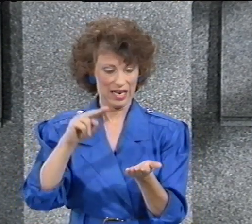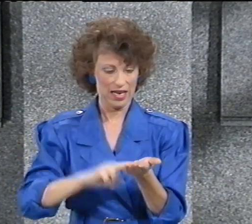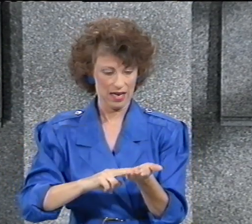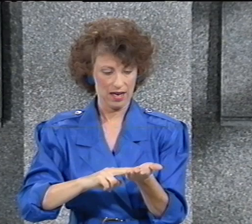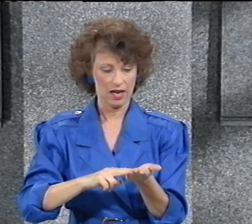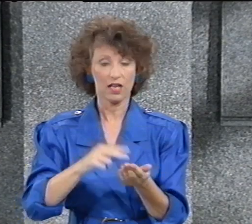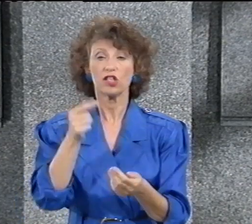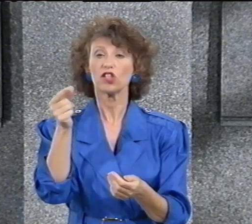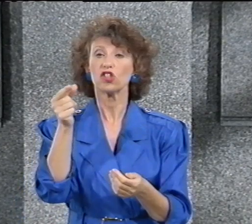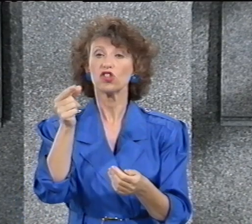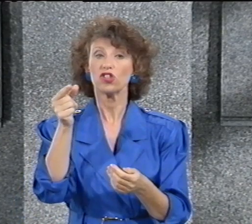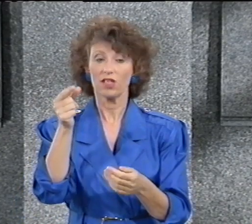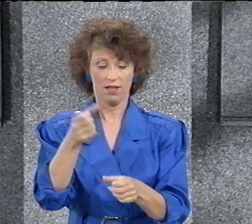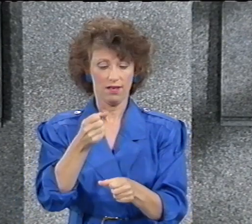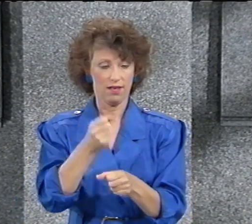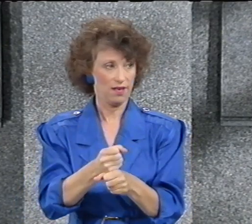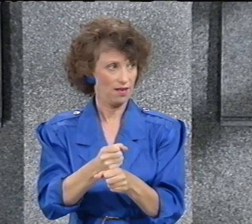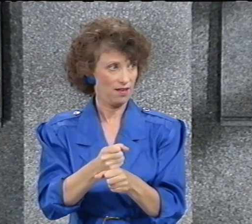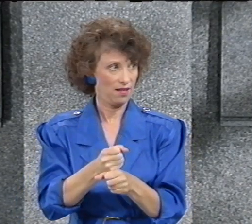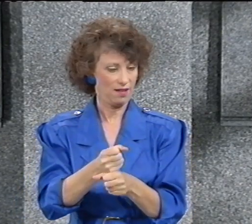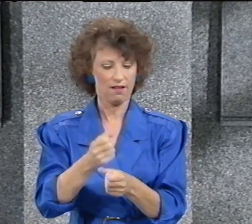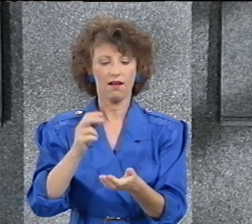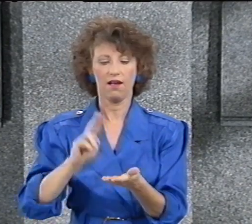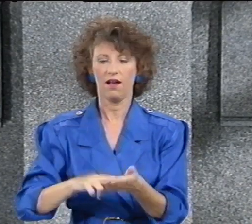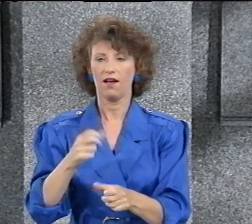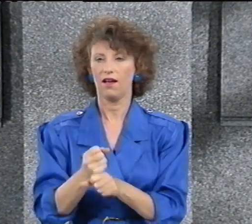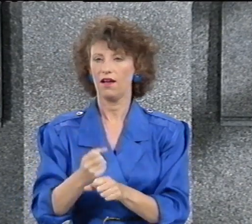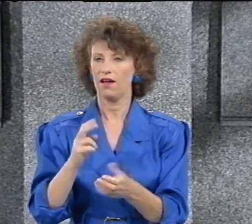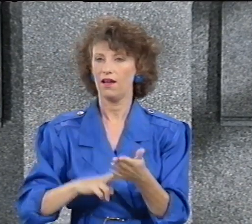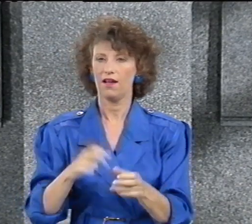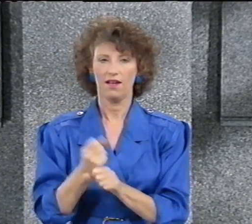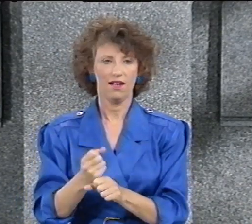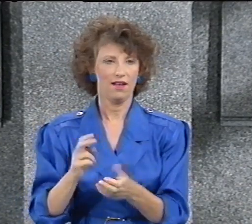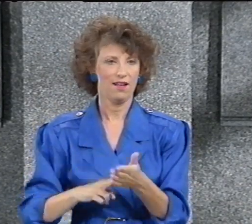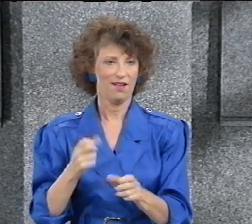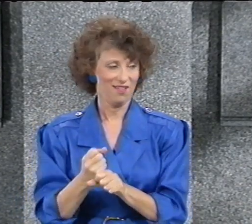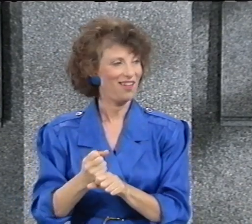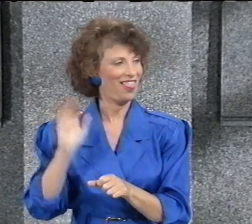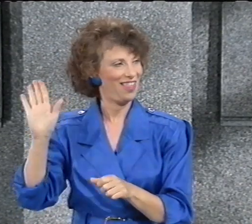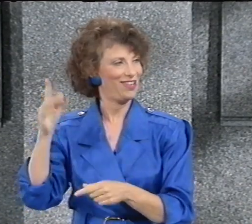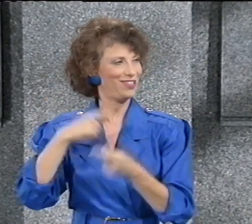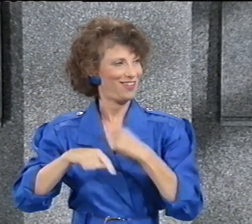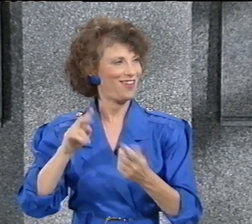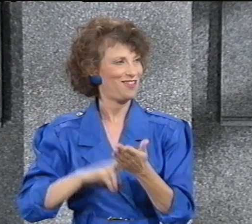of the hand and the G, made this way, has